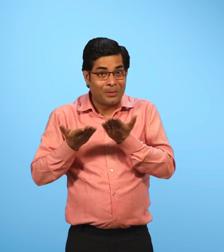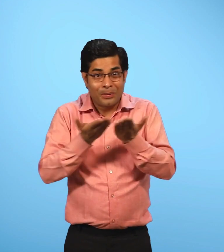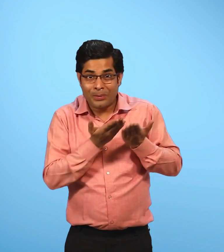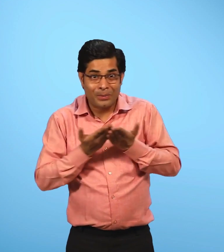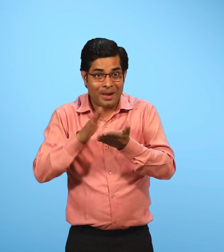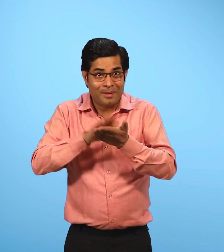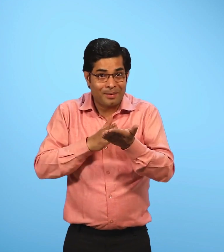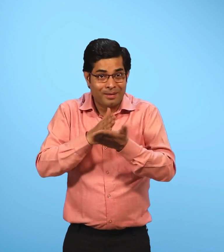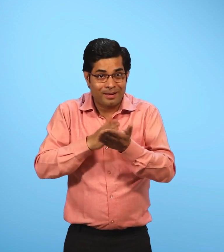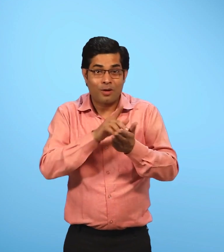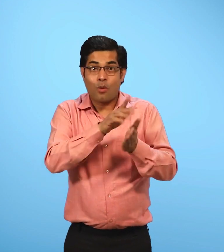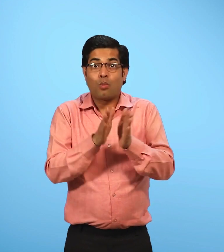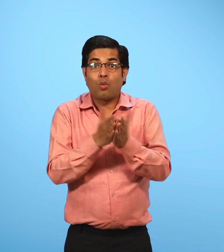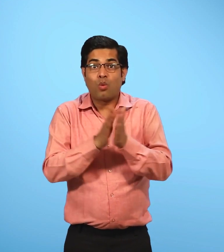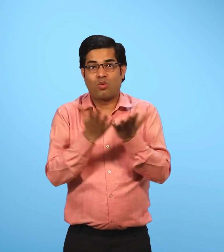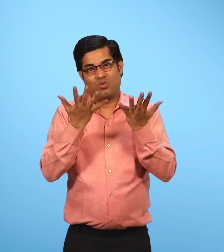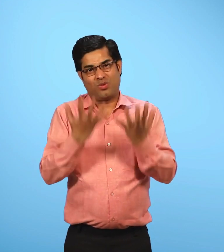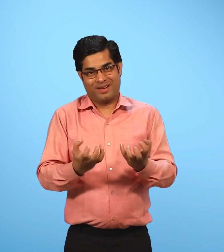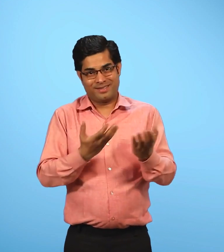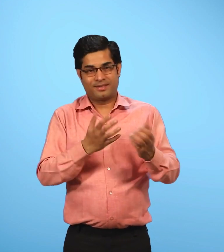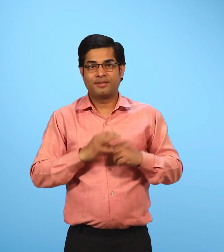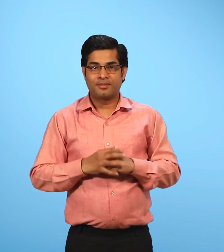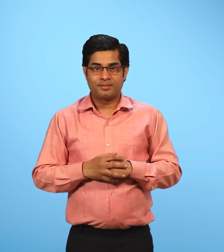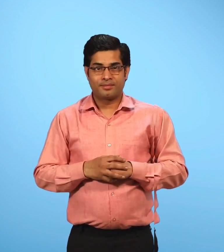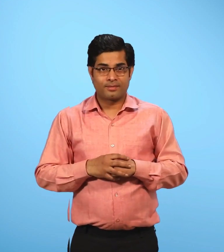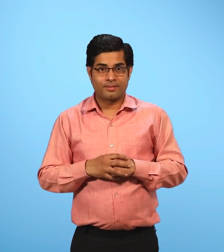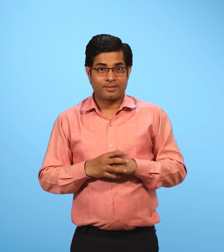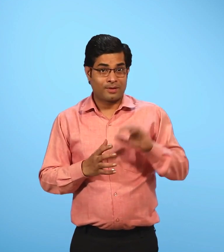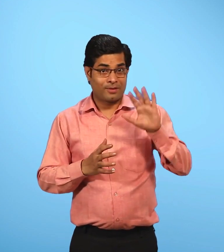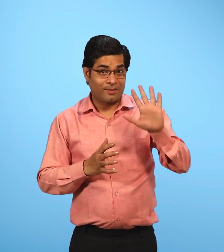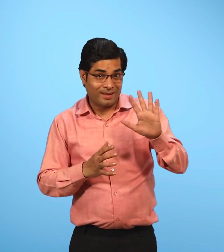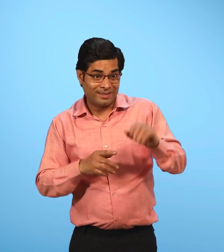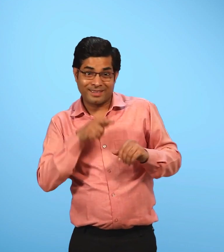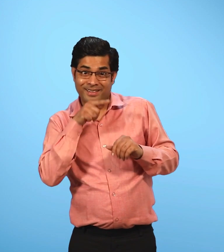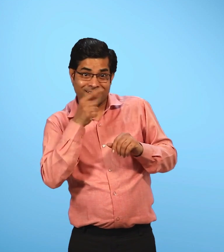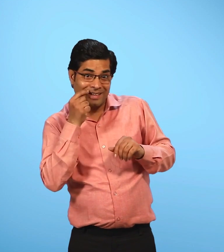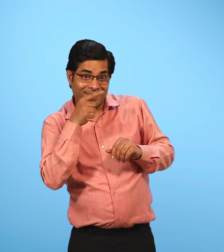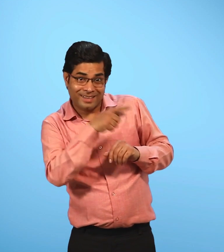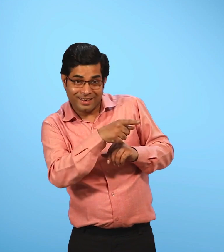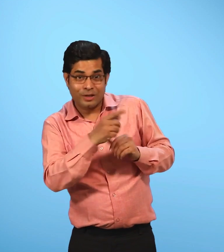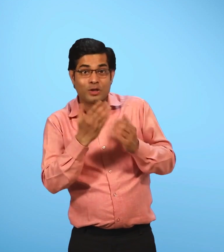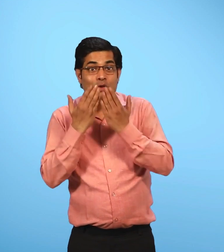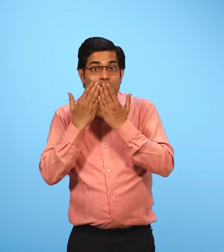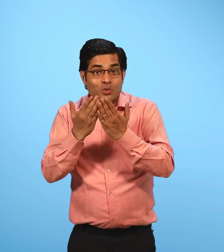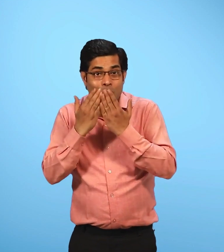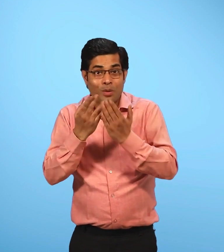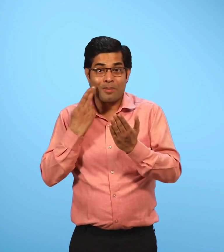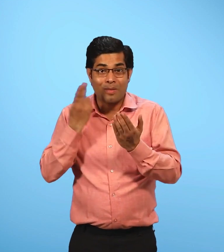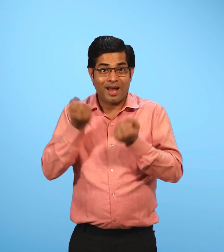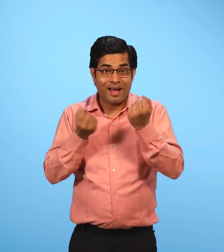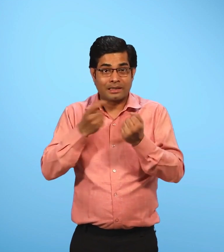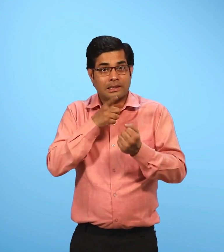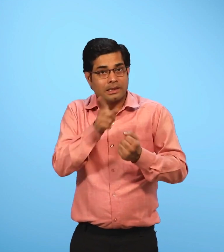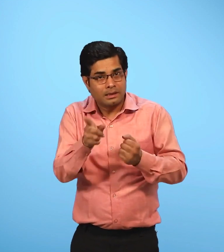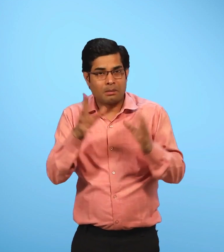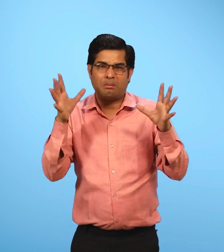1. I can sing well. 2. She wore a